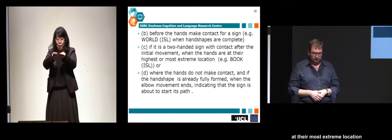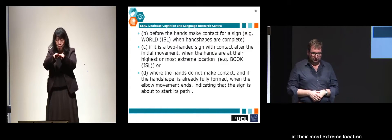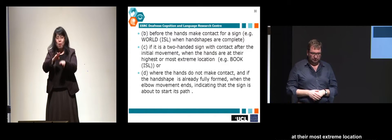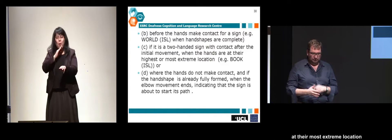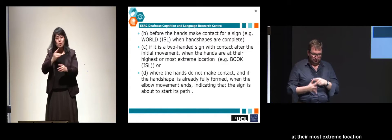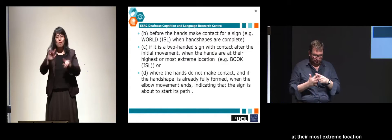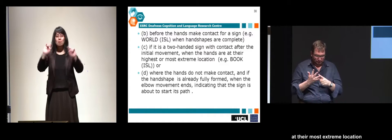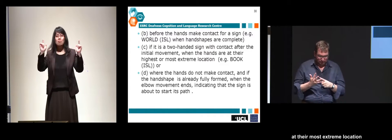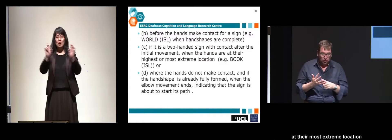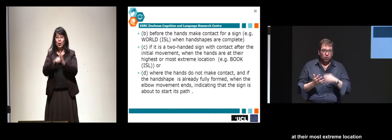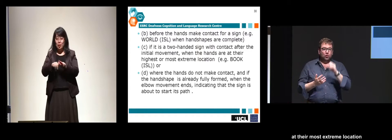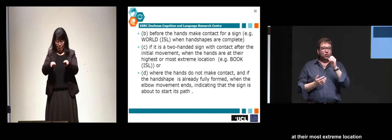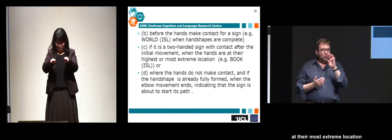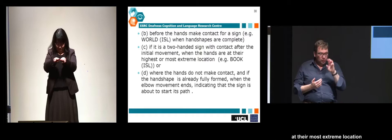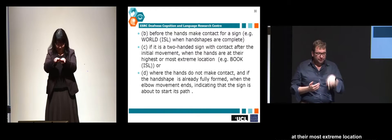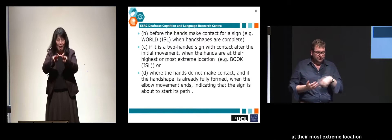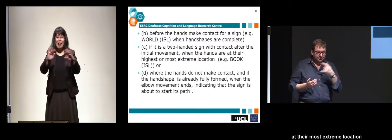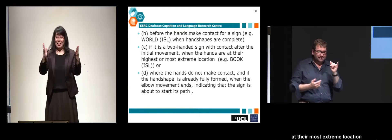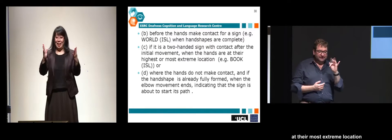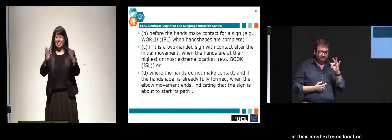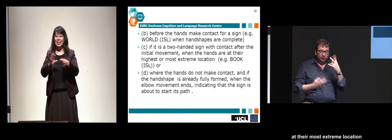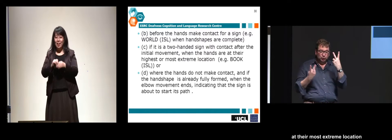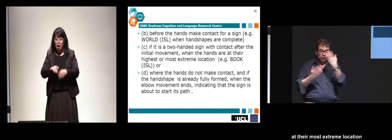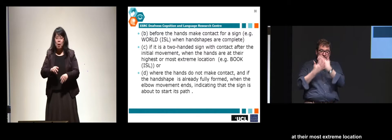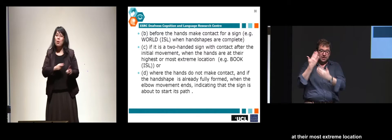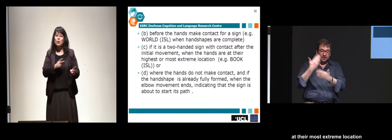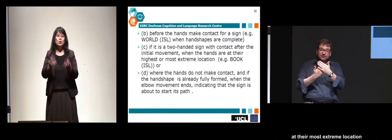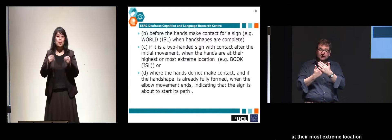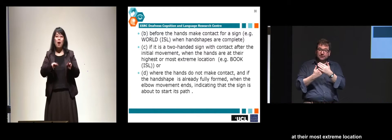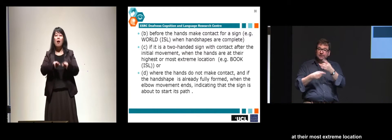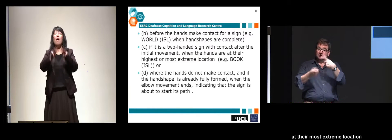Because the hand shapes were fully formed.